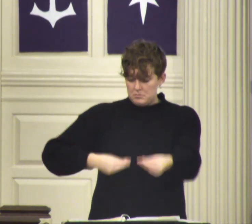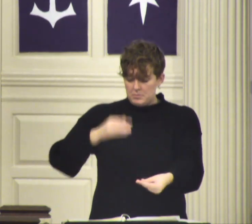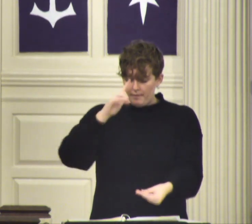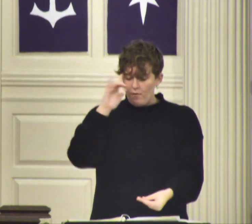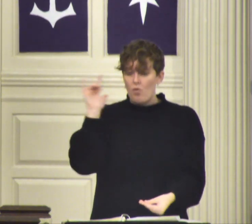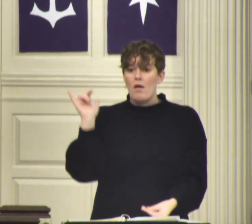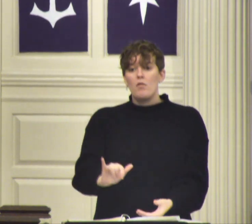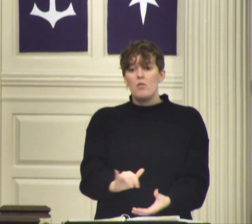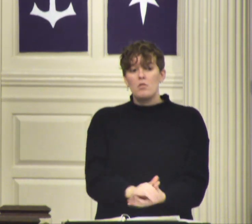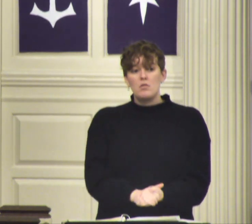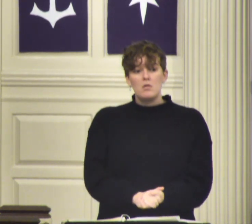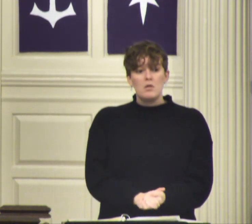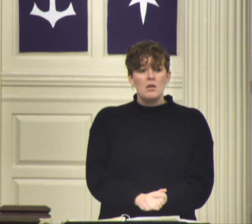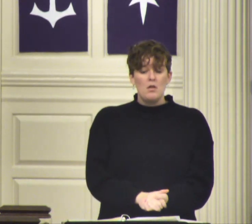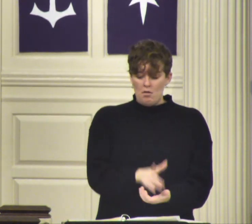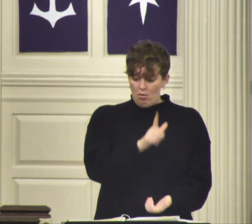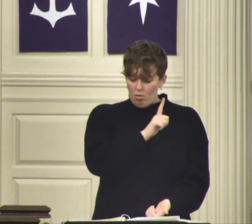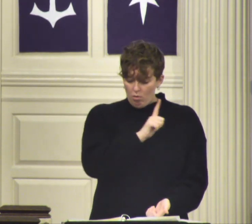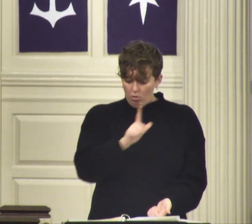generations.